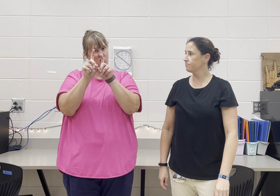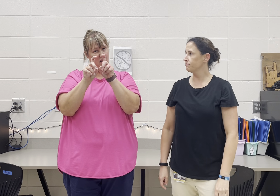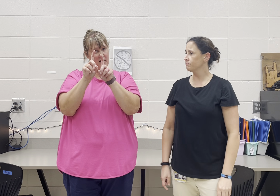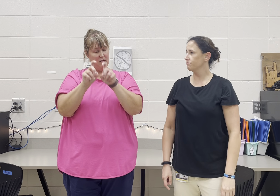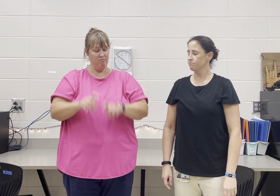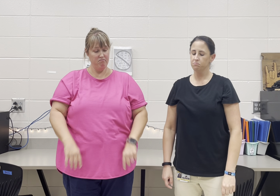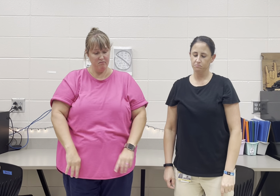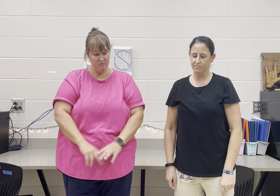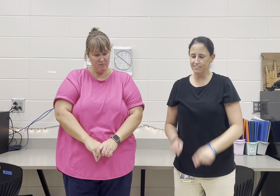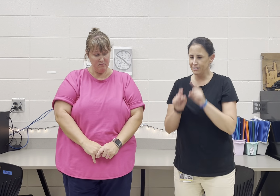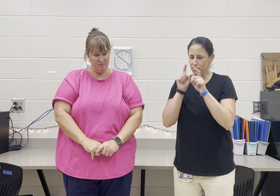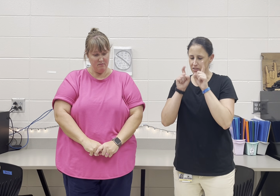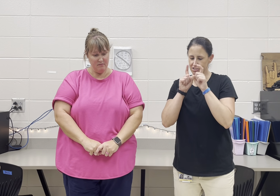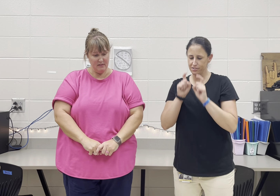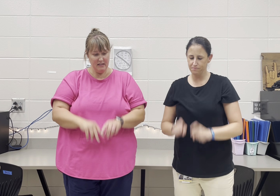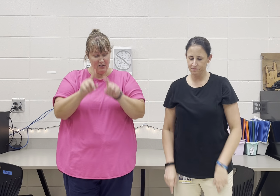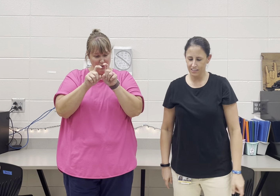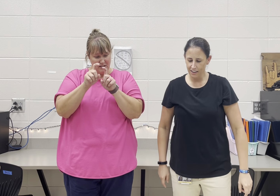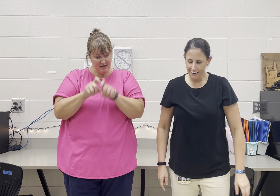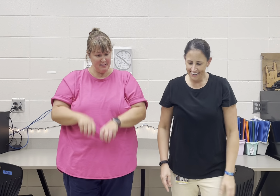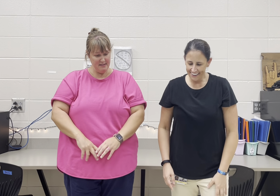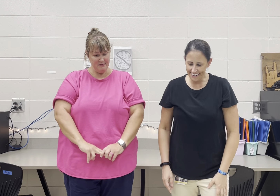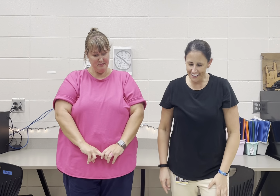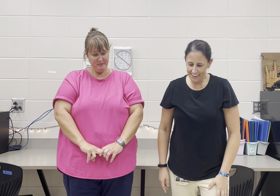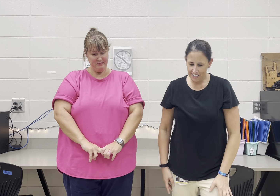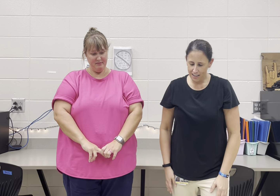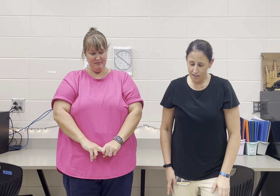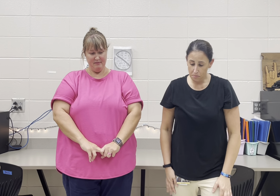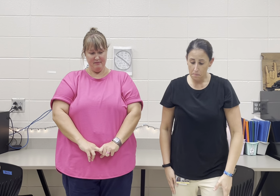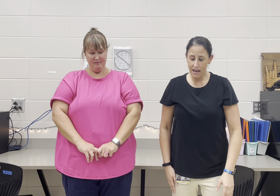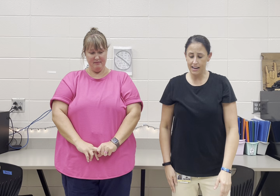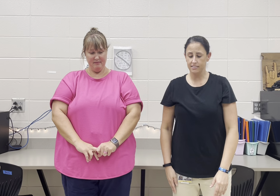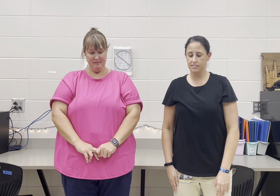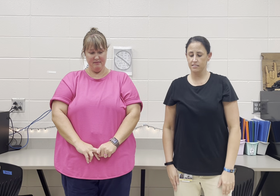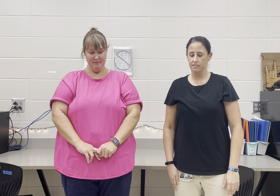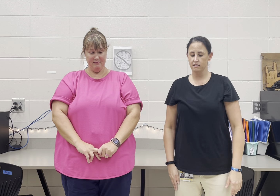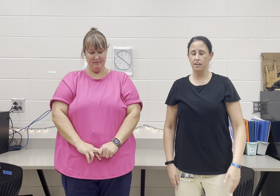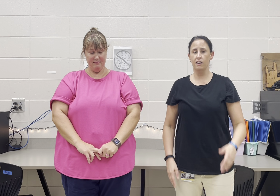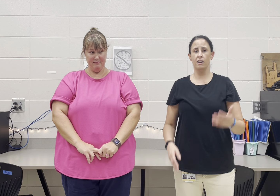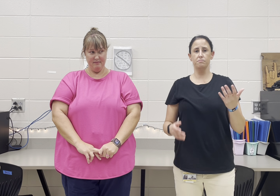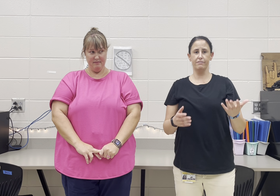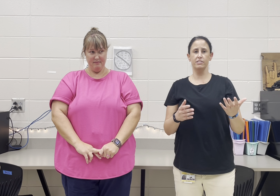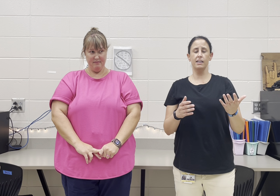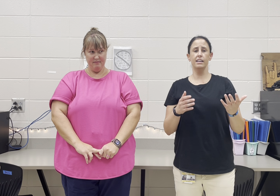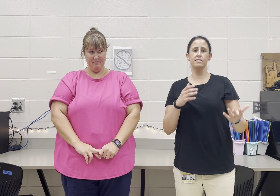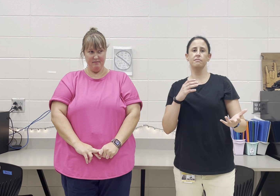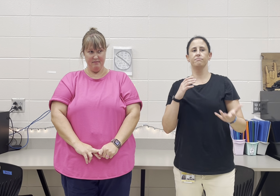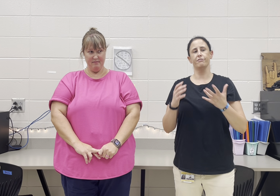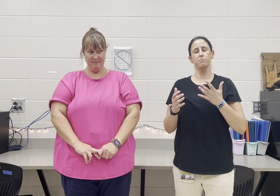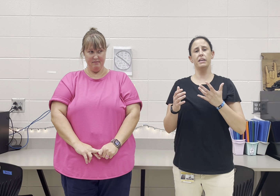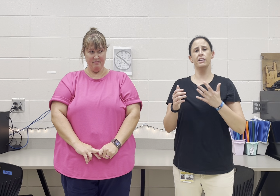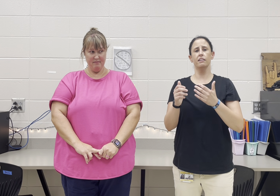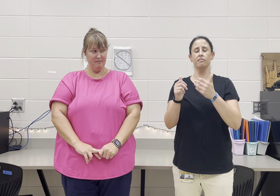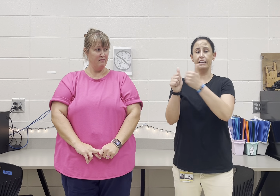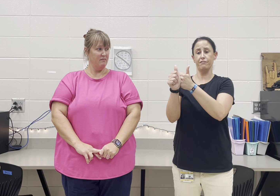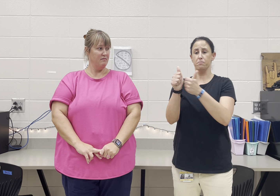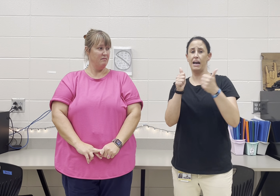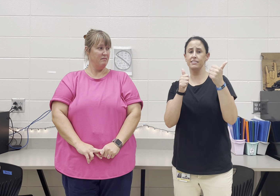quiz. Little questions. Little questions. Pass. Different signs, different meaning. Like if you're passing